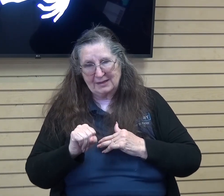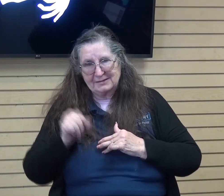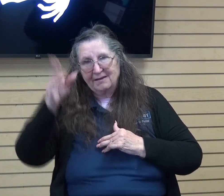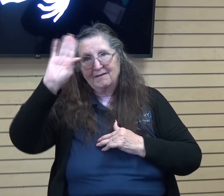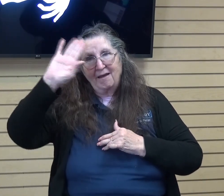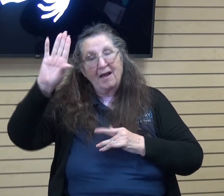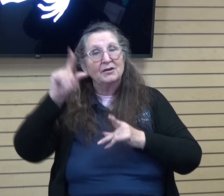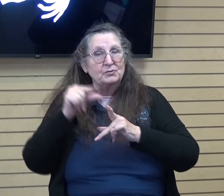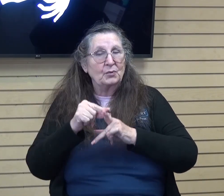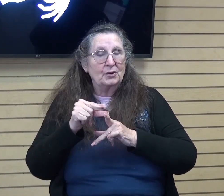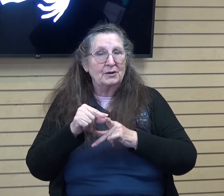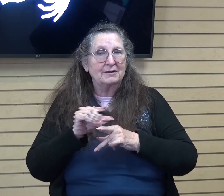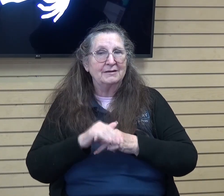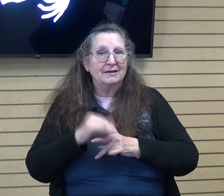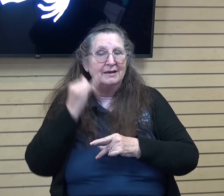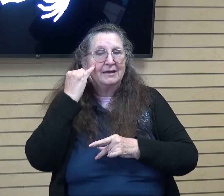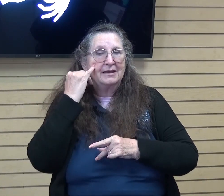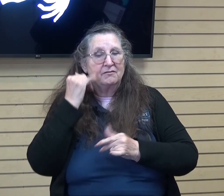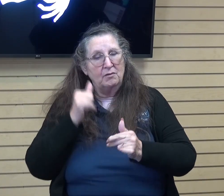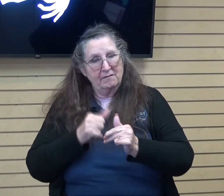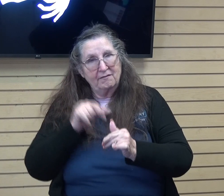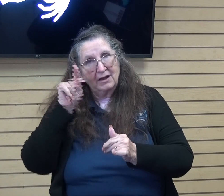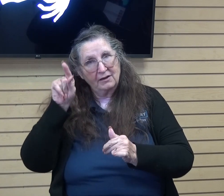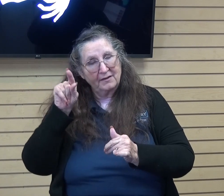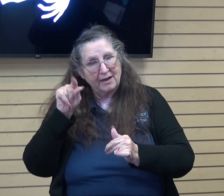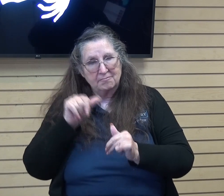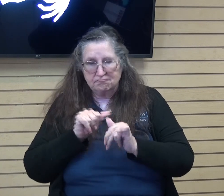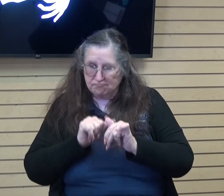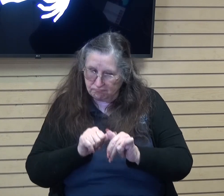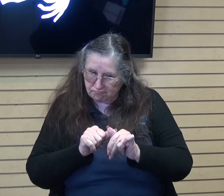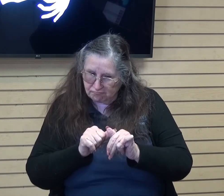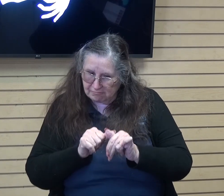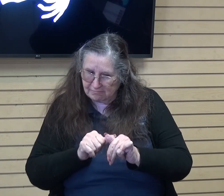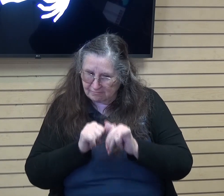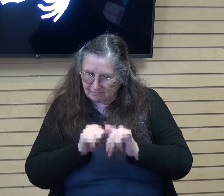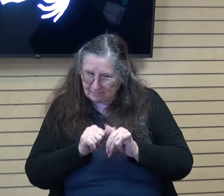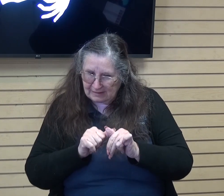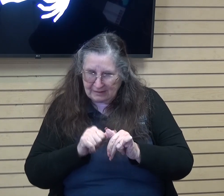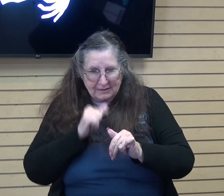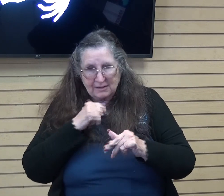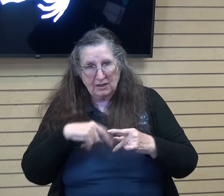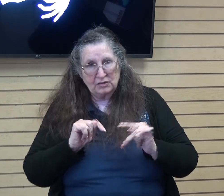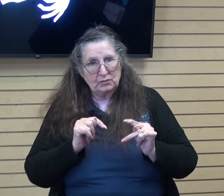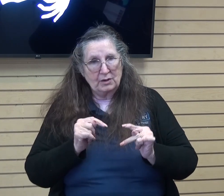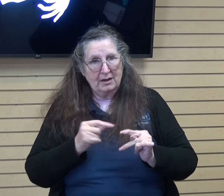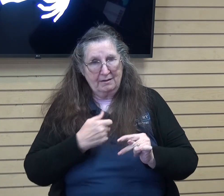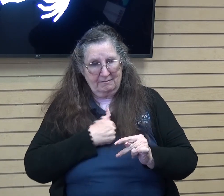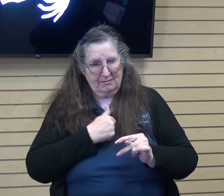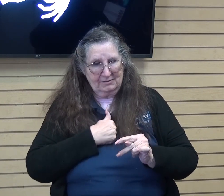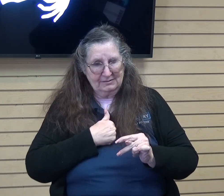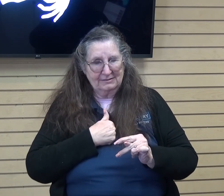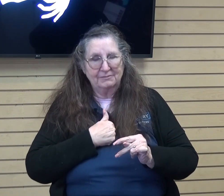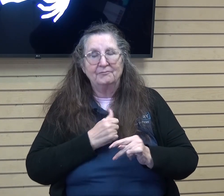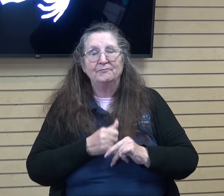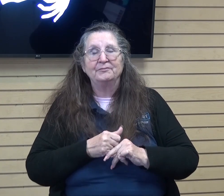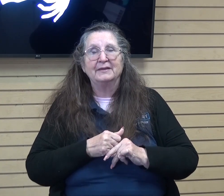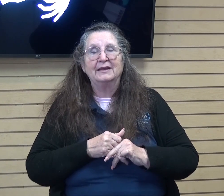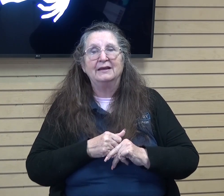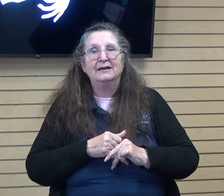word and so if we just stick with it and follow it instead of trying to do it on our own we're gonna get uh